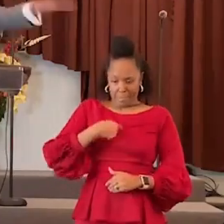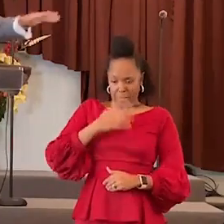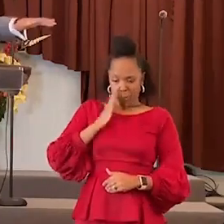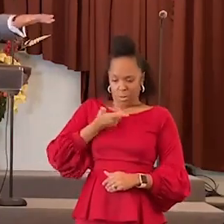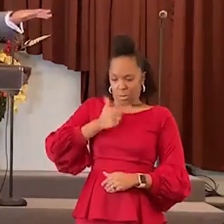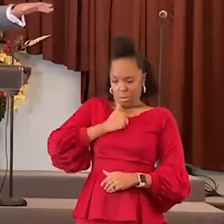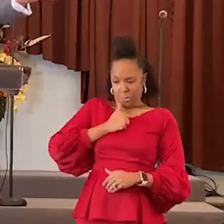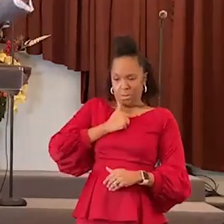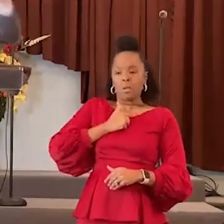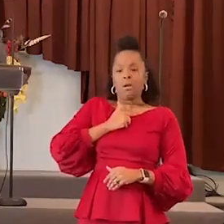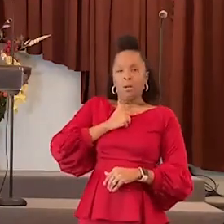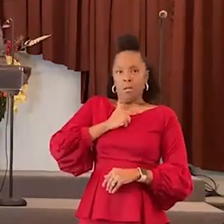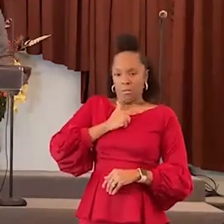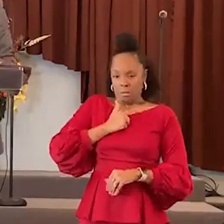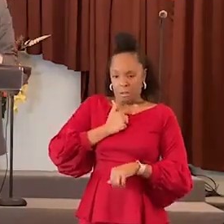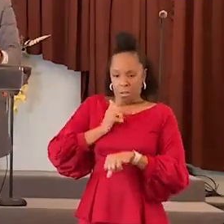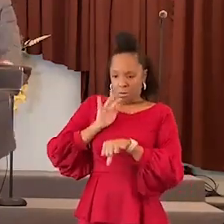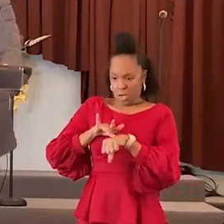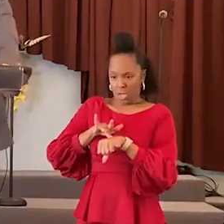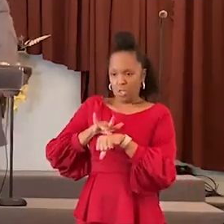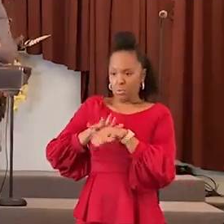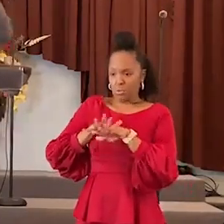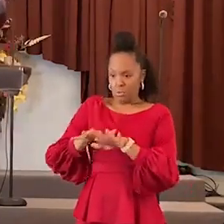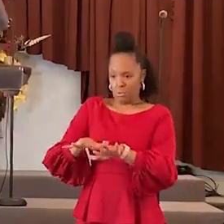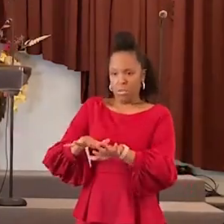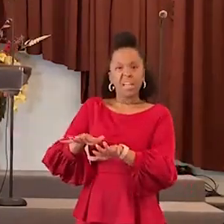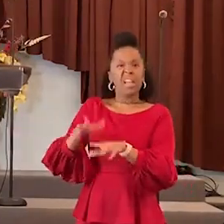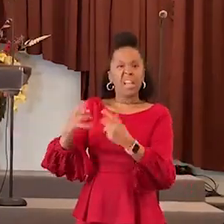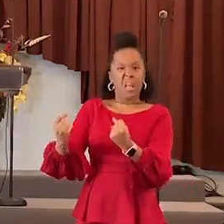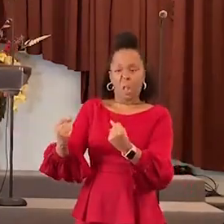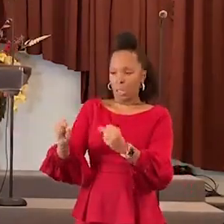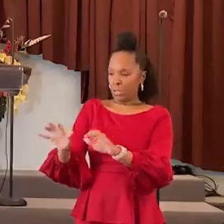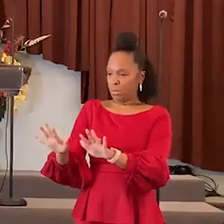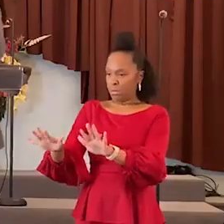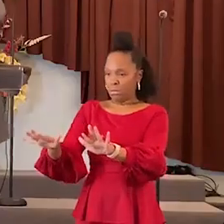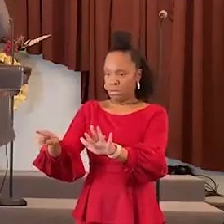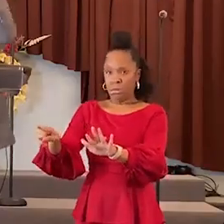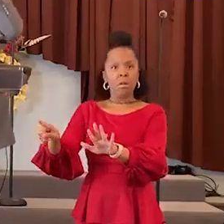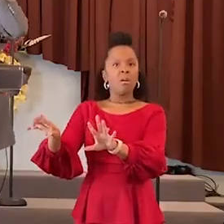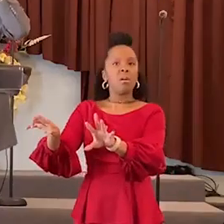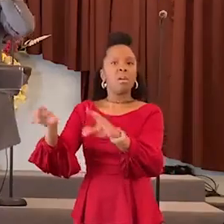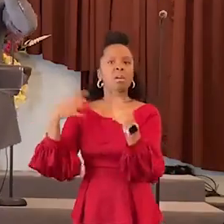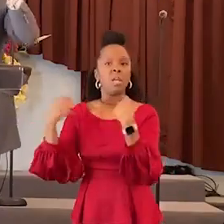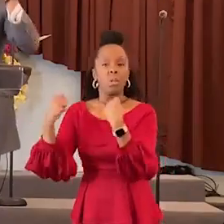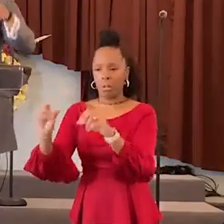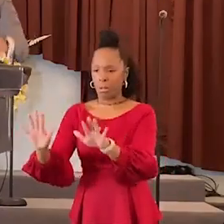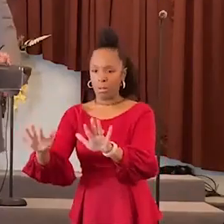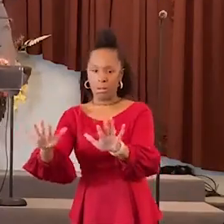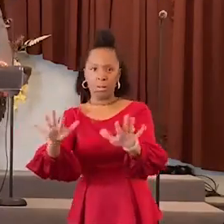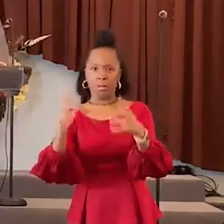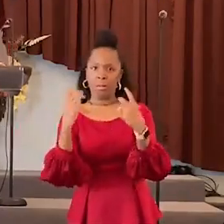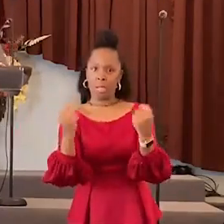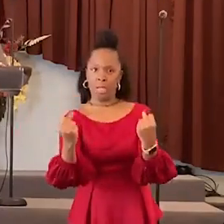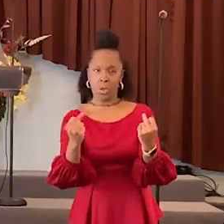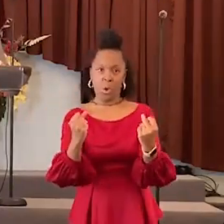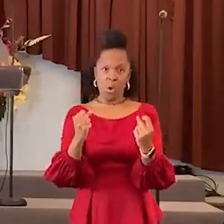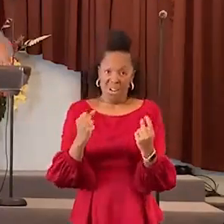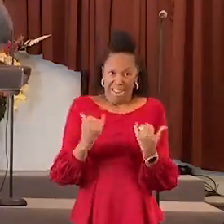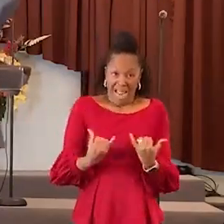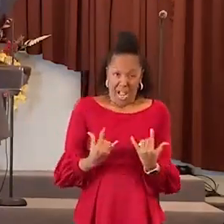whoever I touch, it shall overflow. Healing shall overflow to your household. That while you hear me